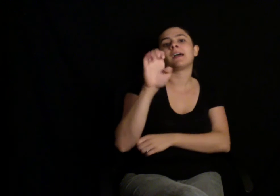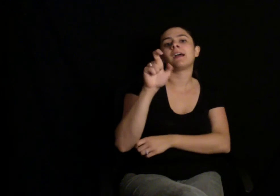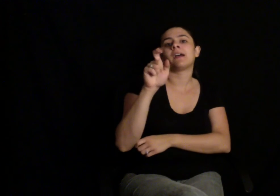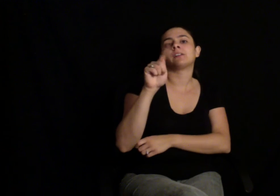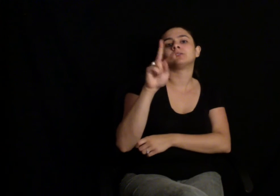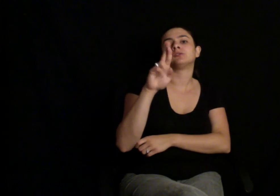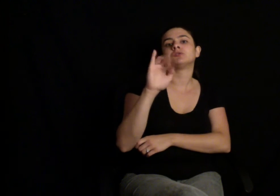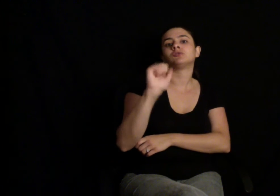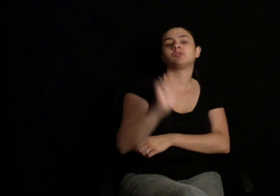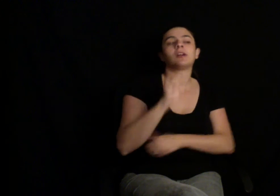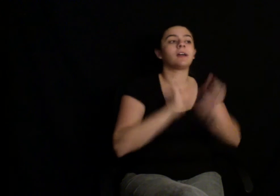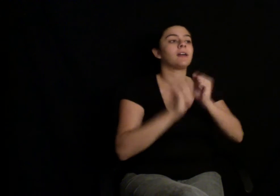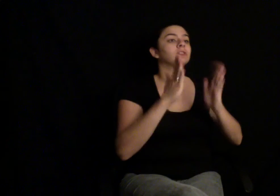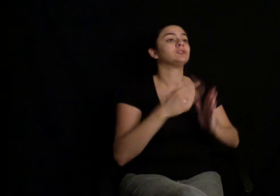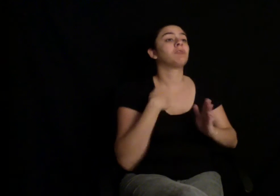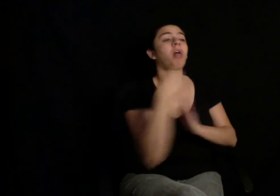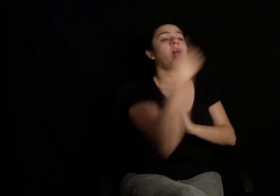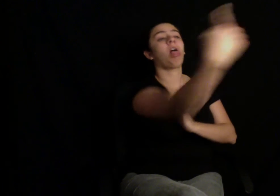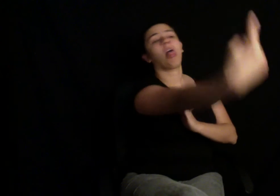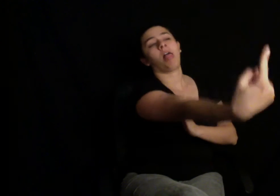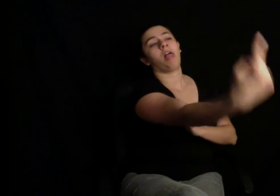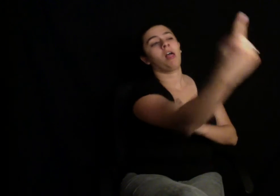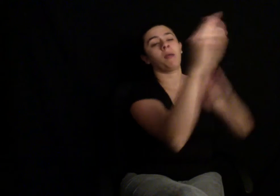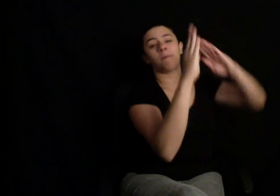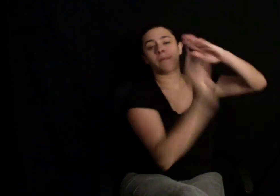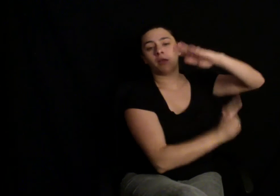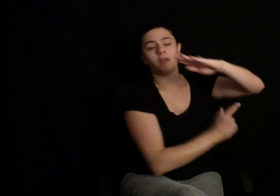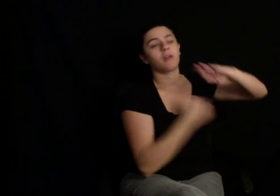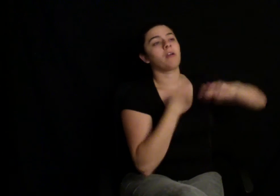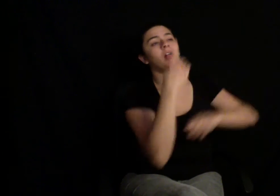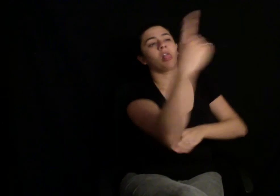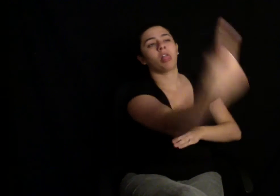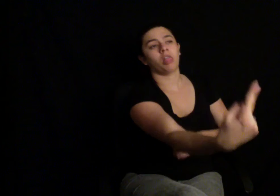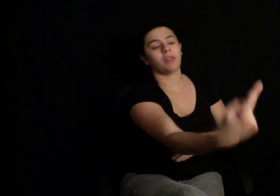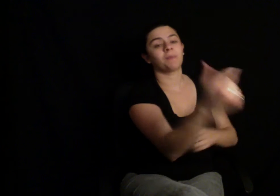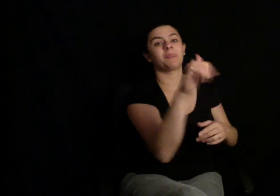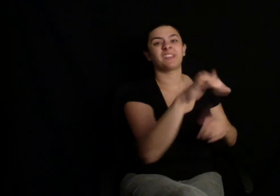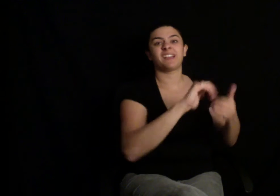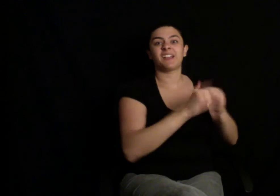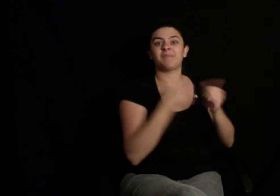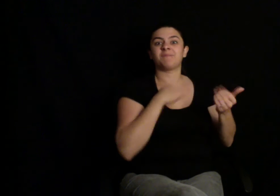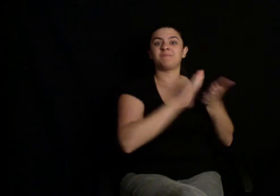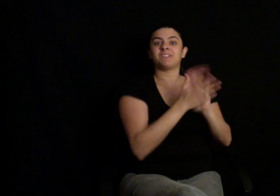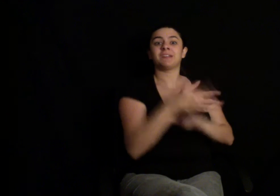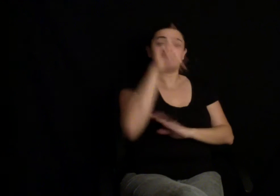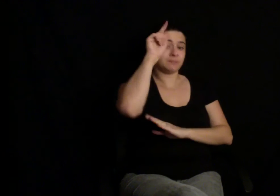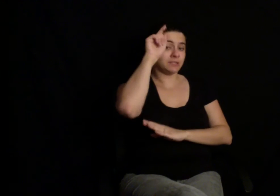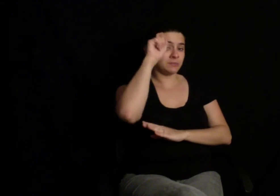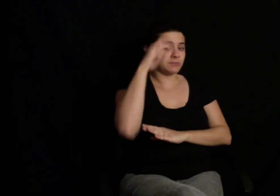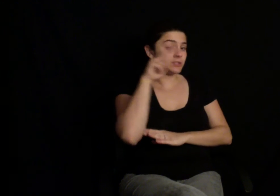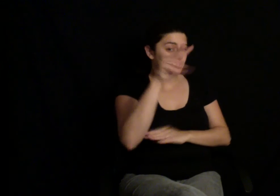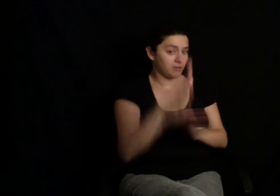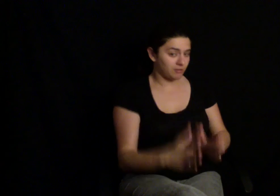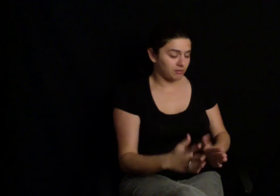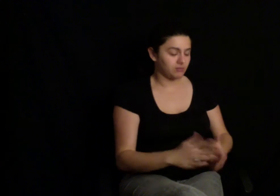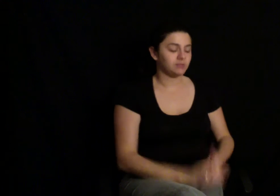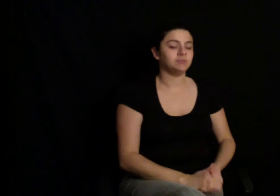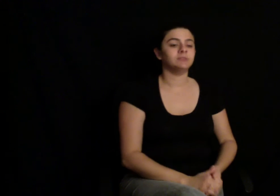in Pittsburgh, and I guess this all led up to the Suspicious Onlooker incident. Alexander is of course referring to his background work on the